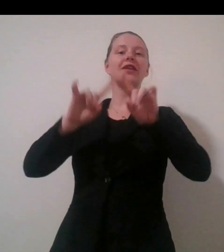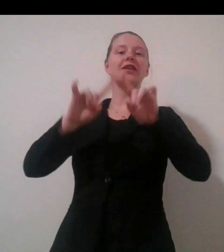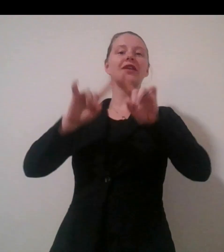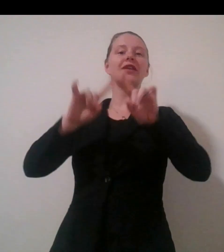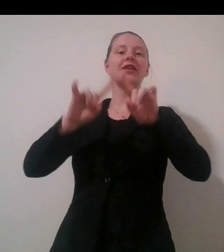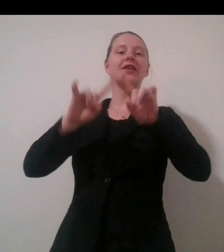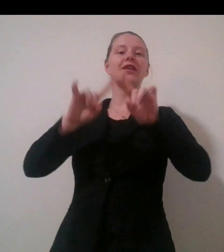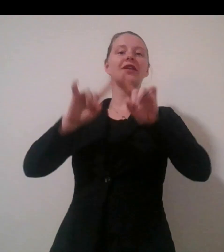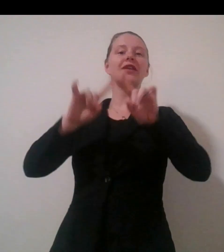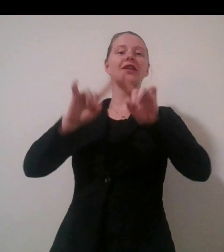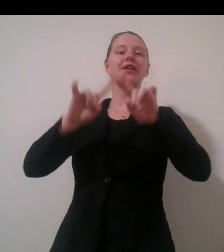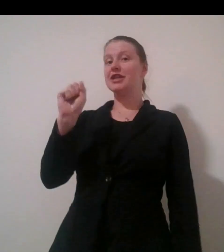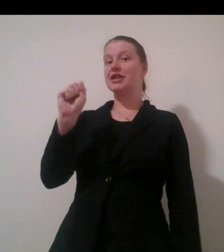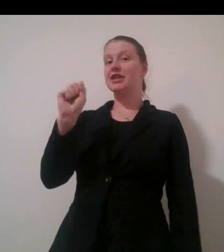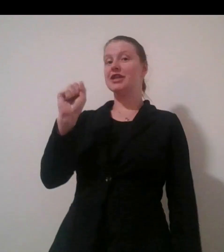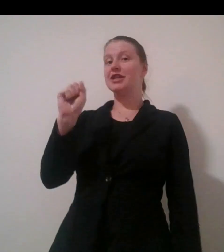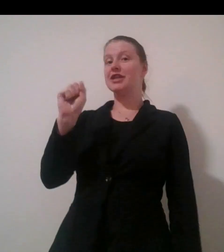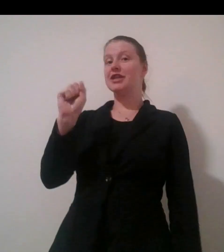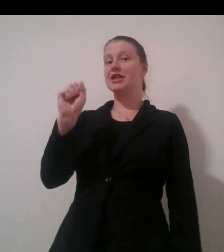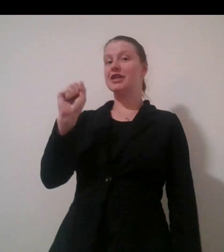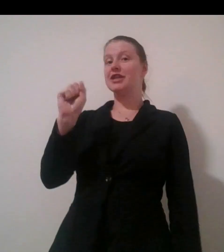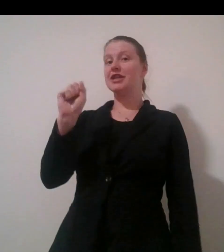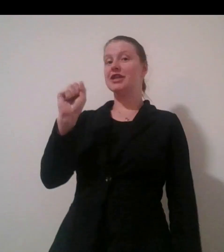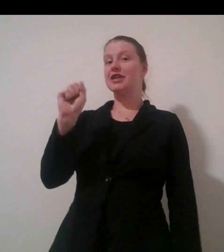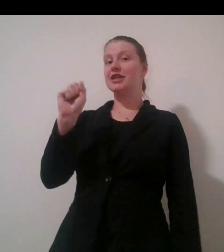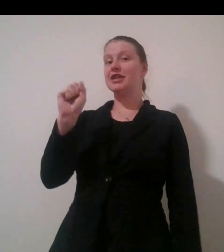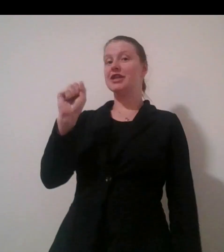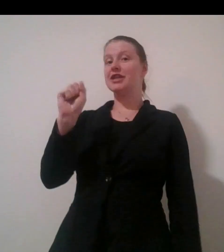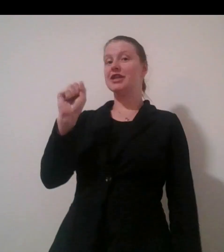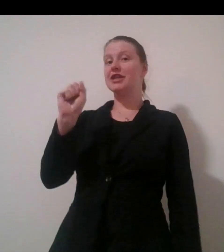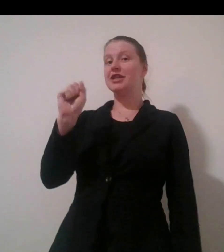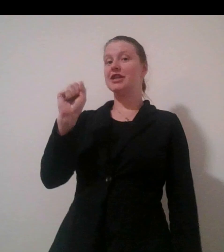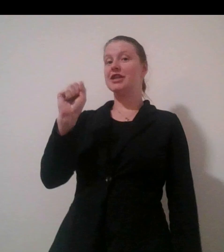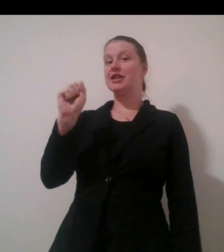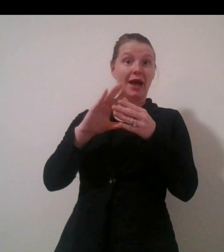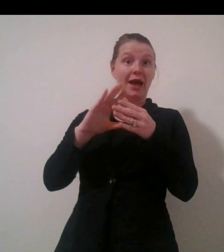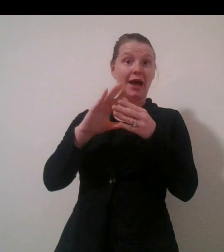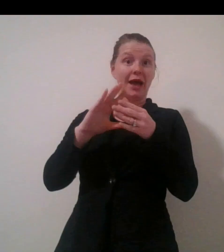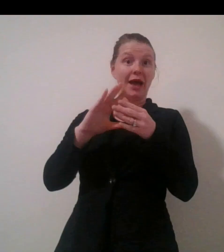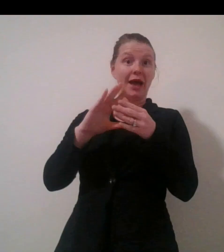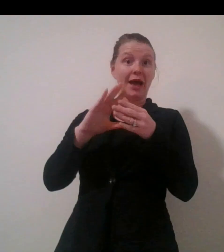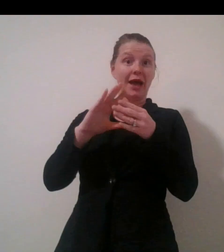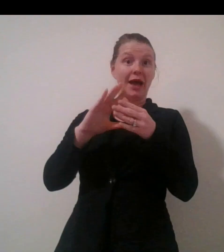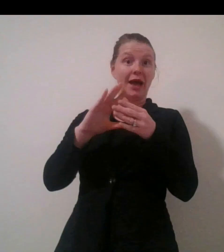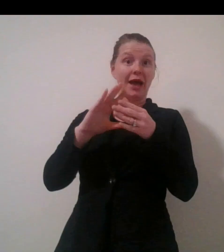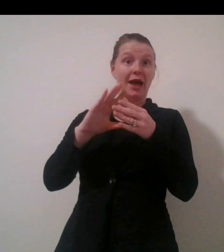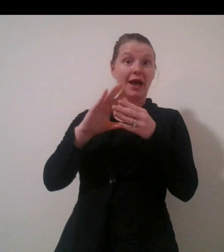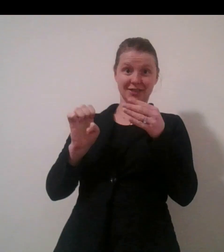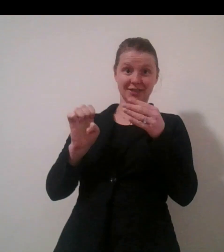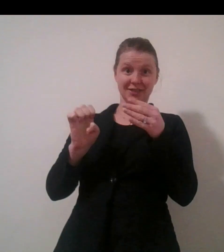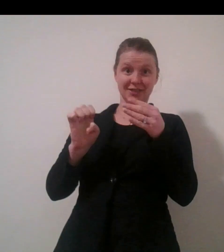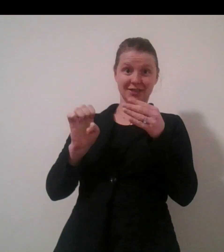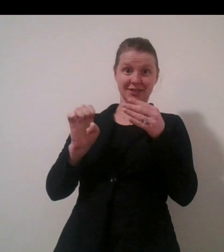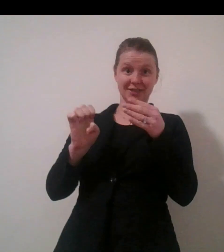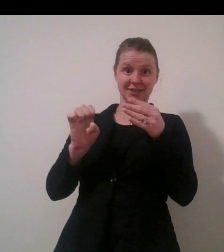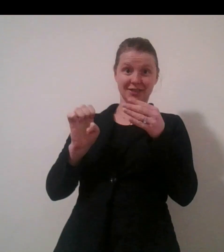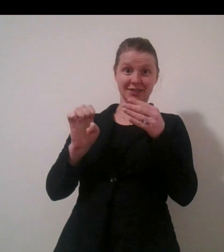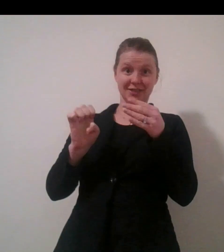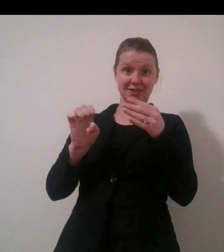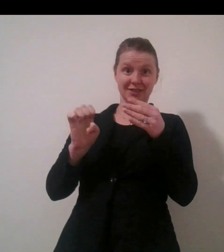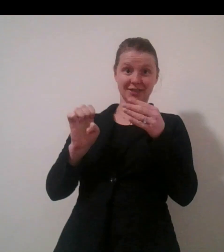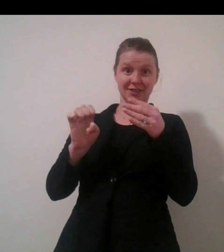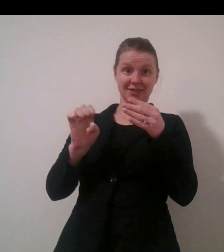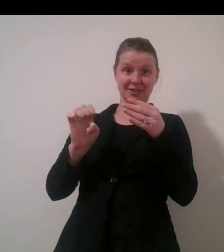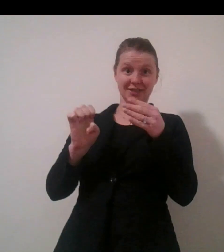Spongy bone is located within the dense bone and is just like a sponge. It